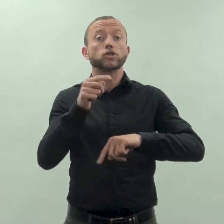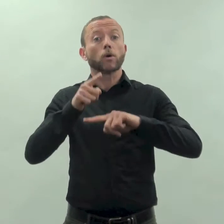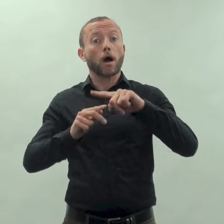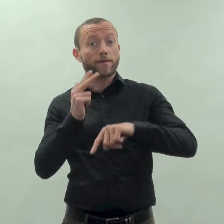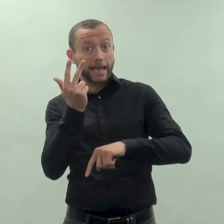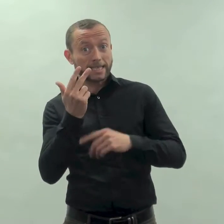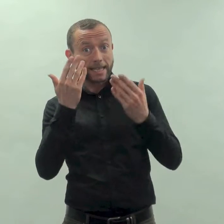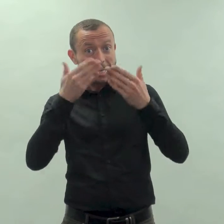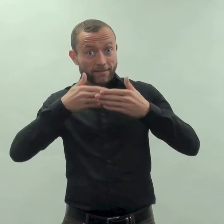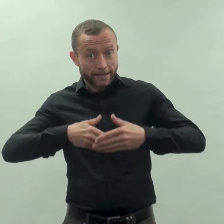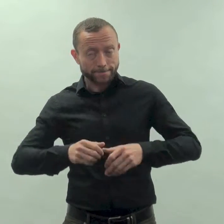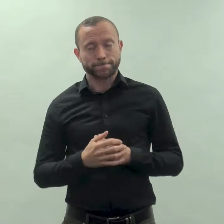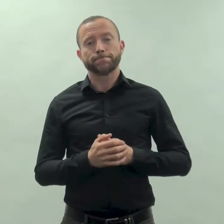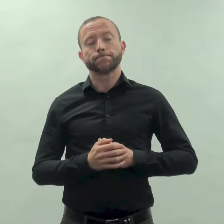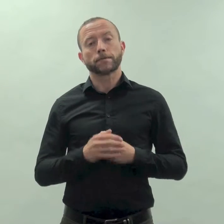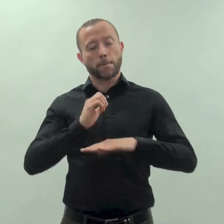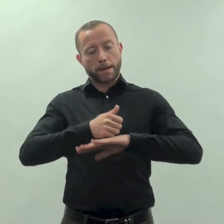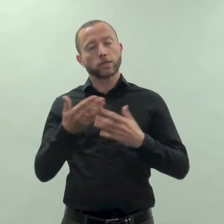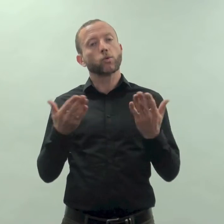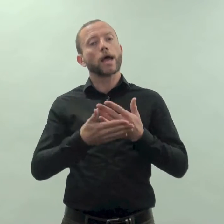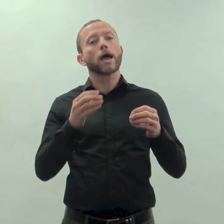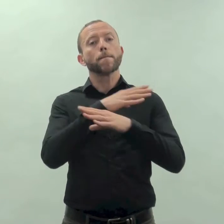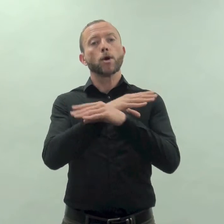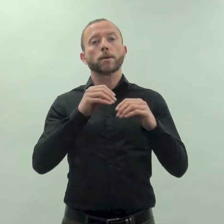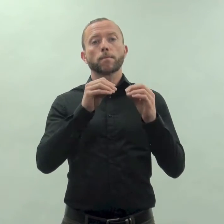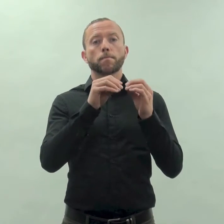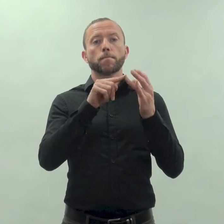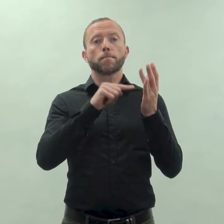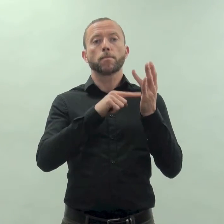p.m. at Birmingham Botanical Gardens,